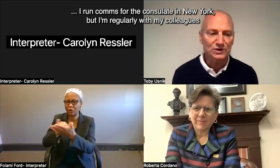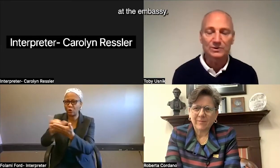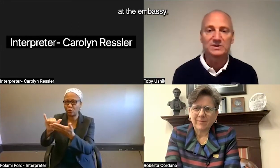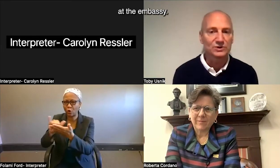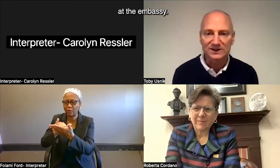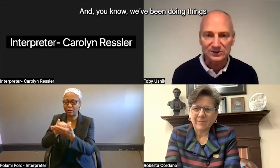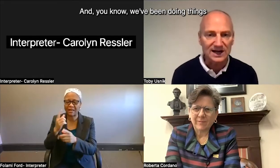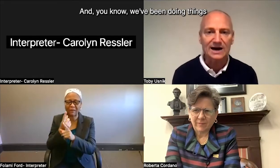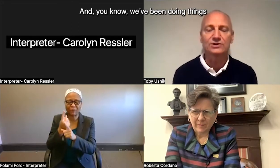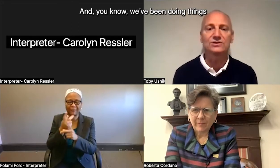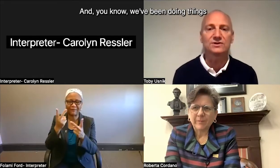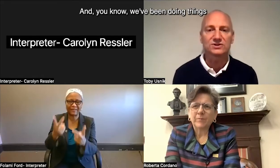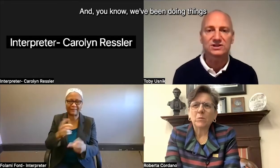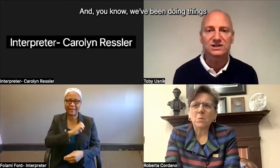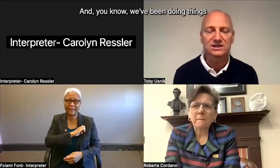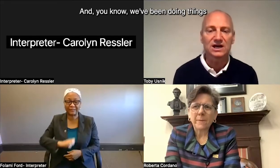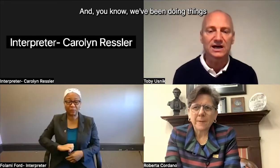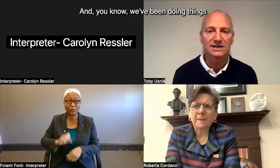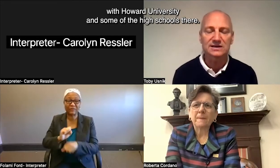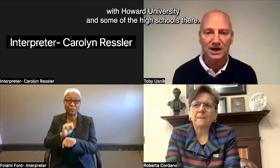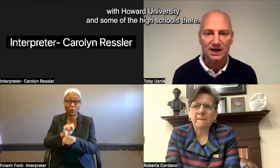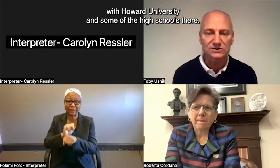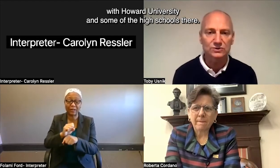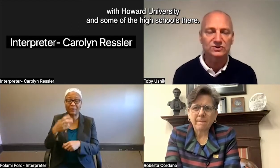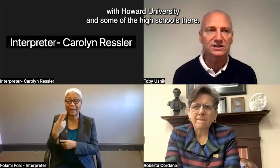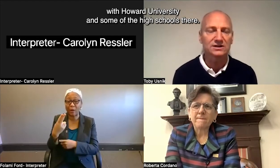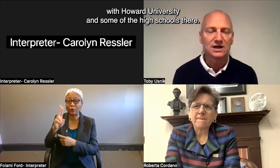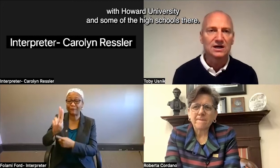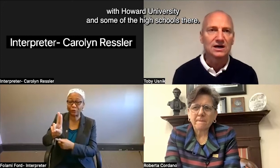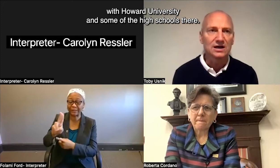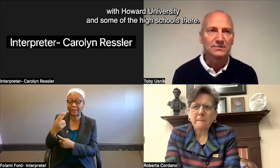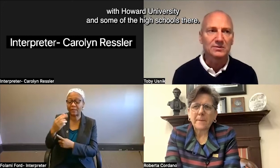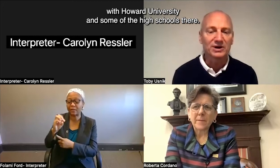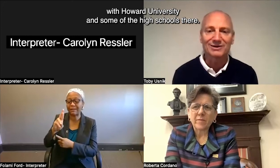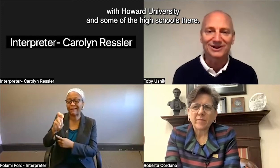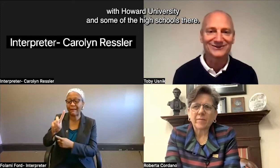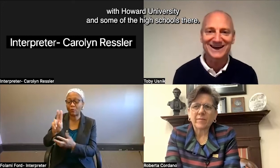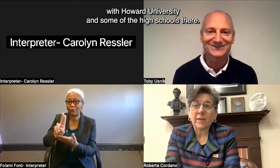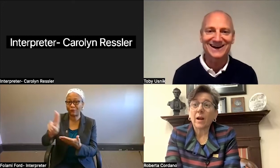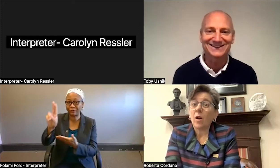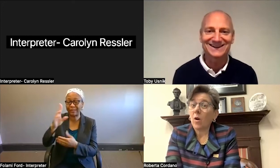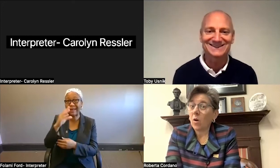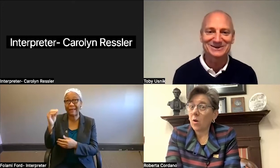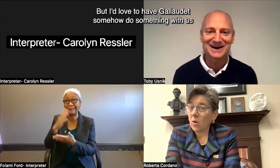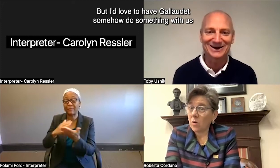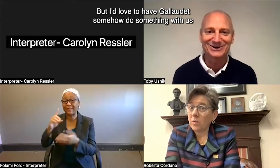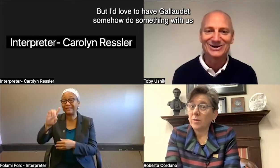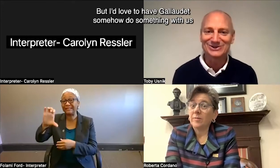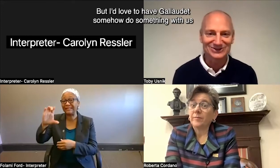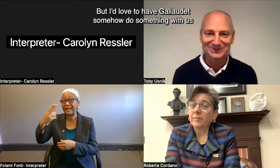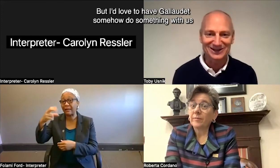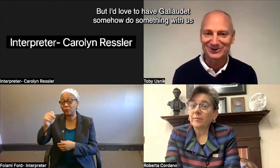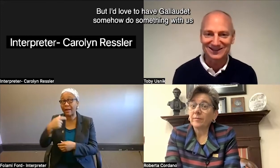we've been doing things with Howard University and some of the high schools there. But I'd love to have Gallaudet somehow